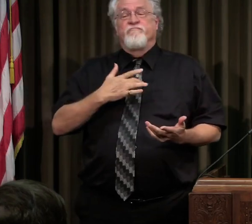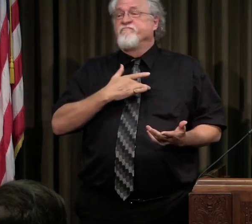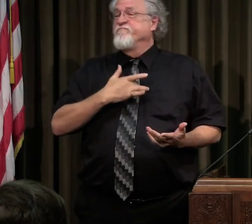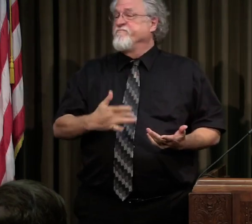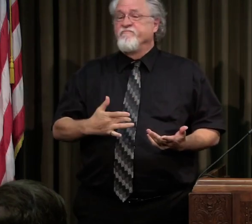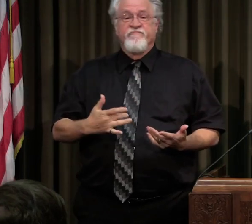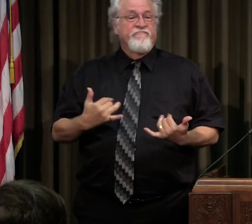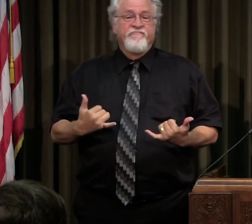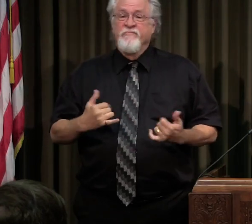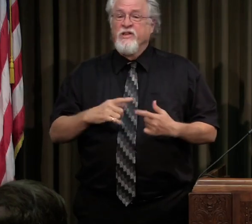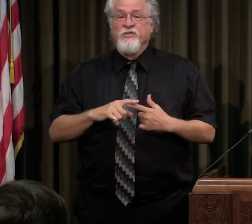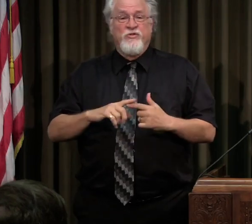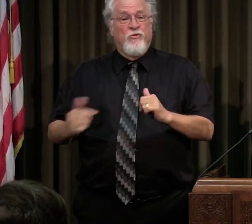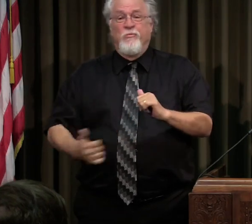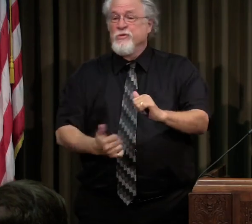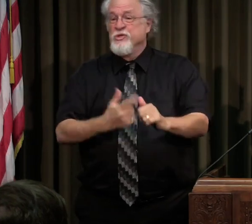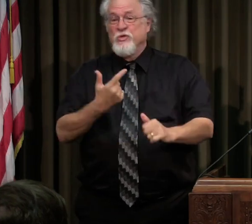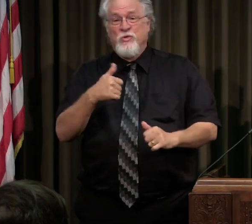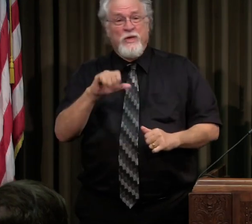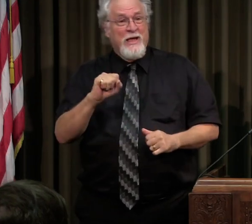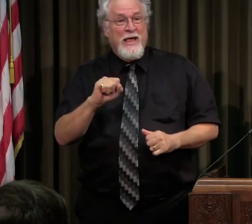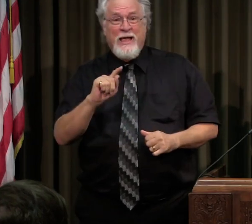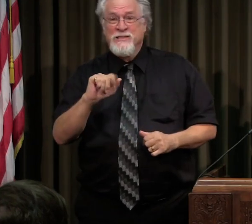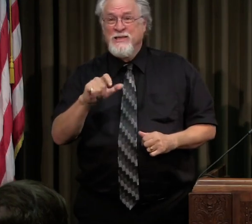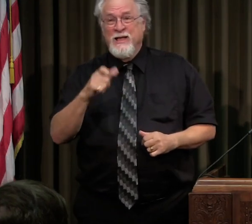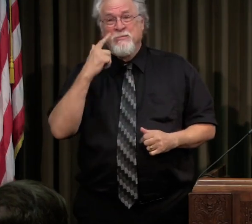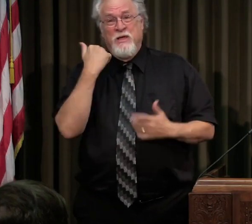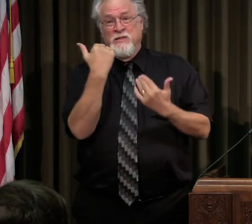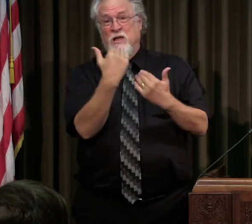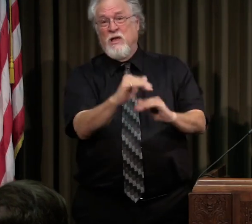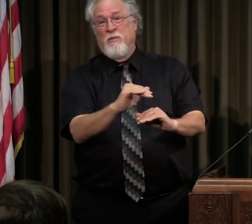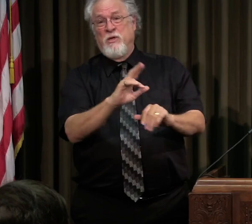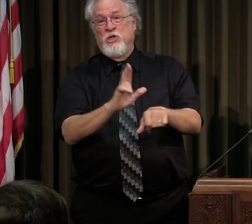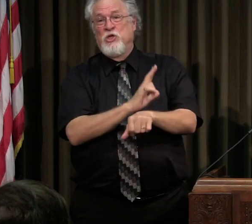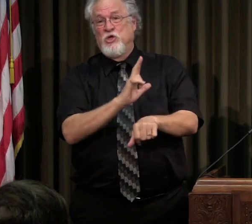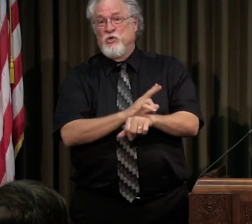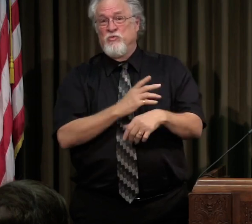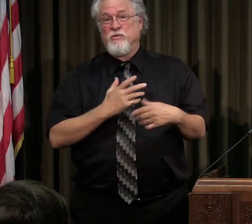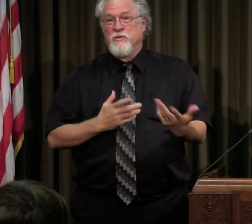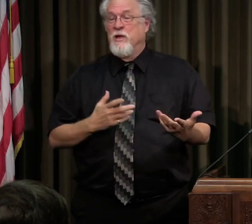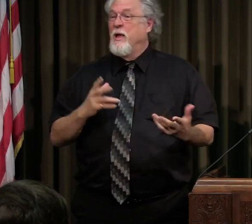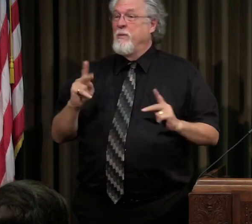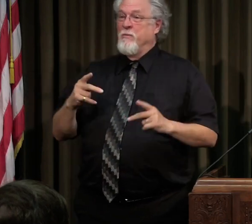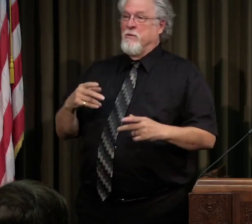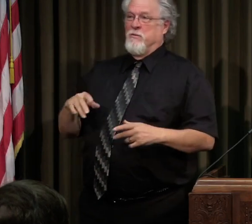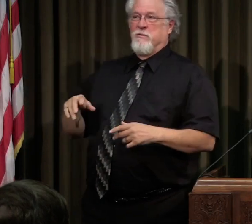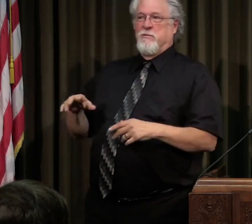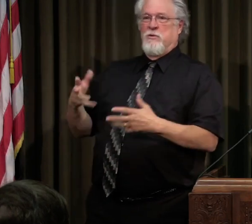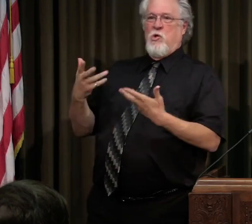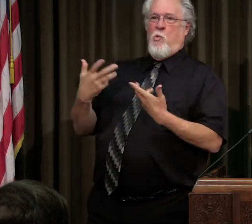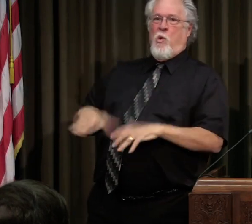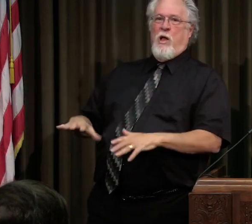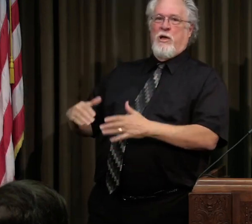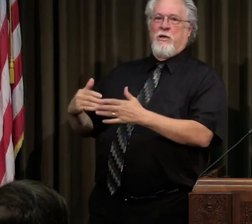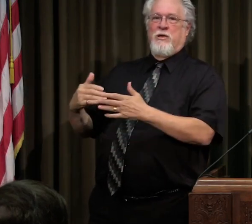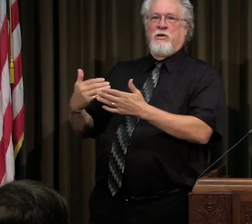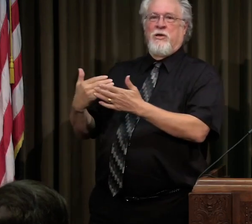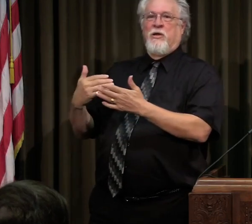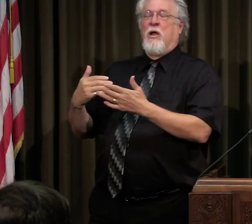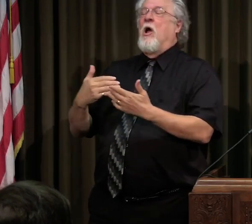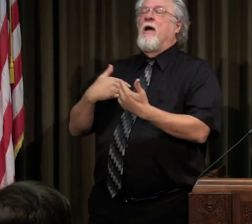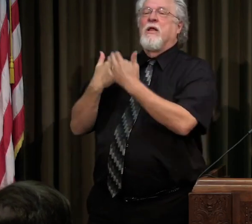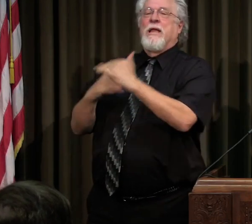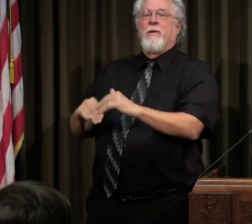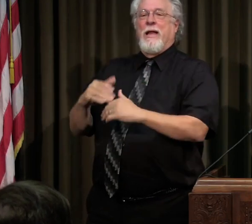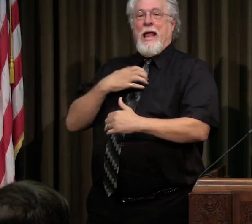at the present time to pursue a gas tax because there is a limited appetite for new revenue, and we need to get it where we can